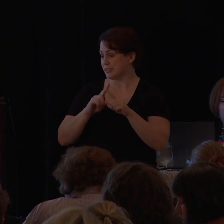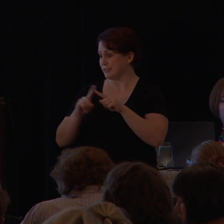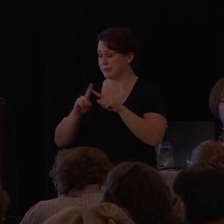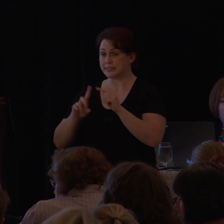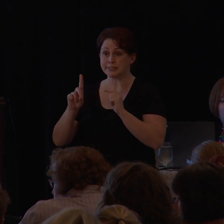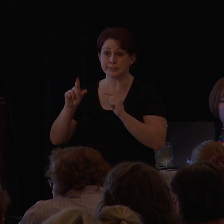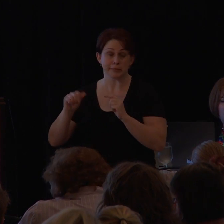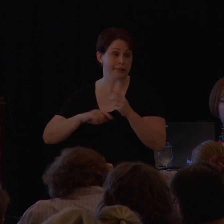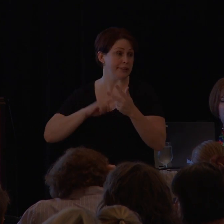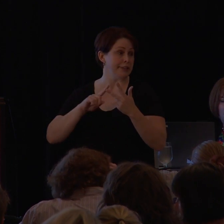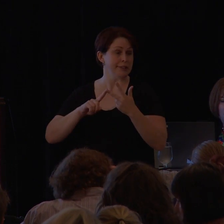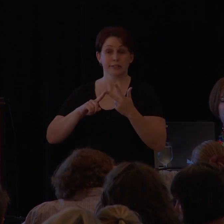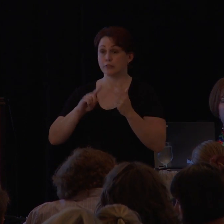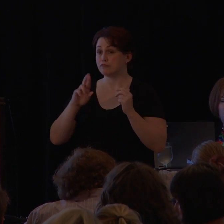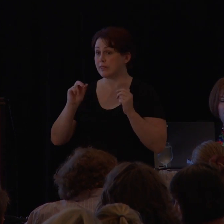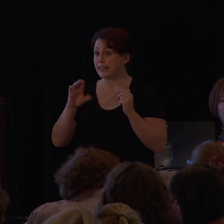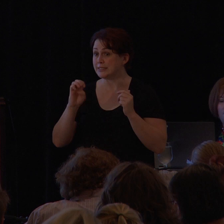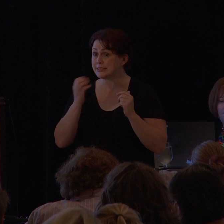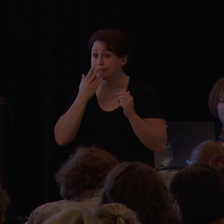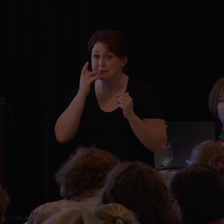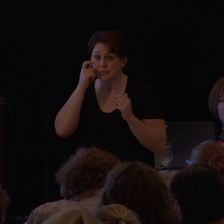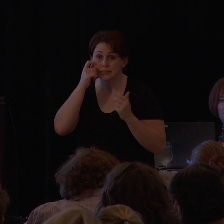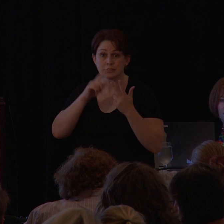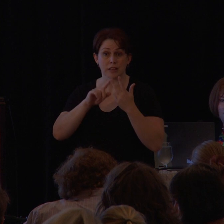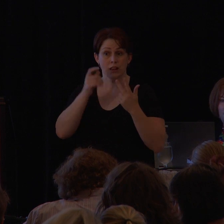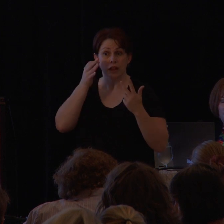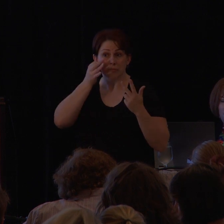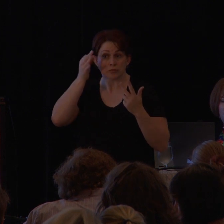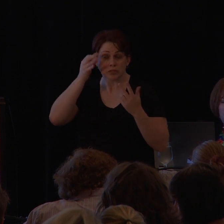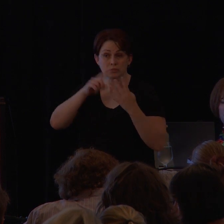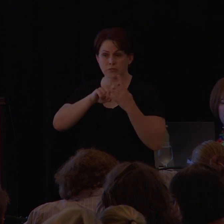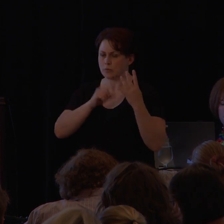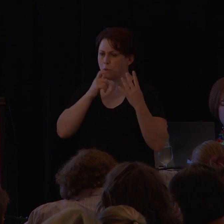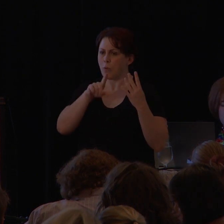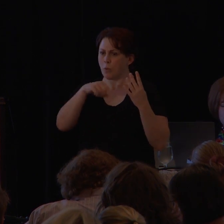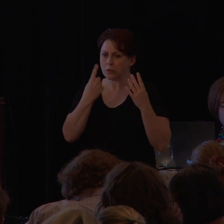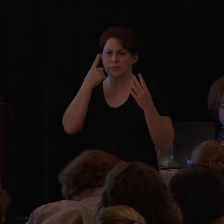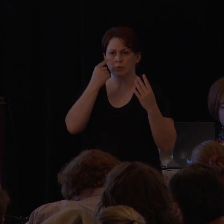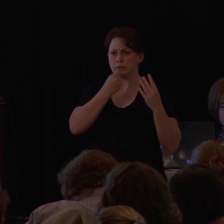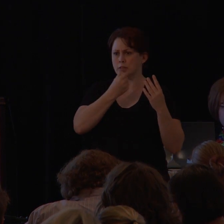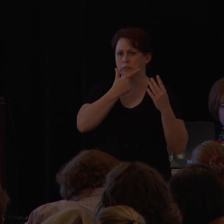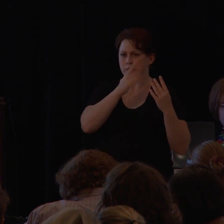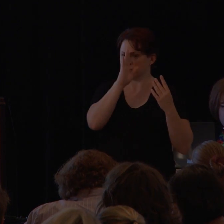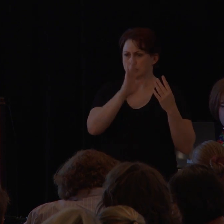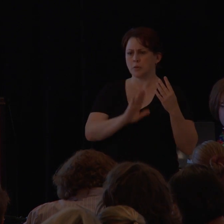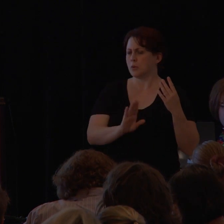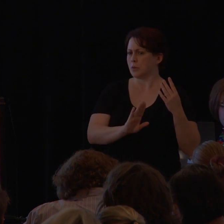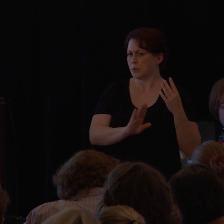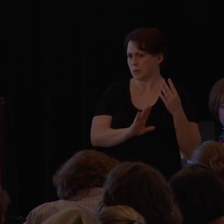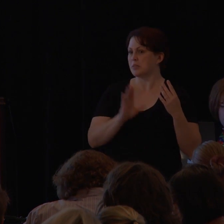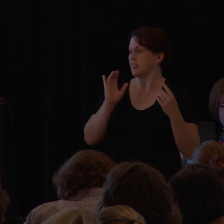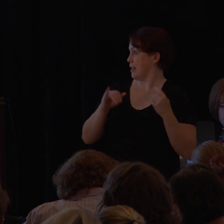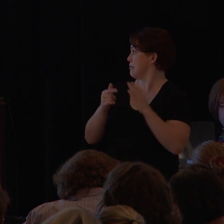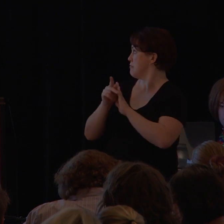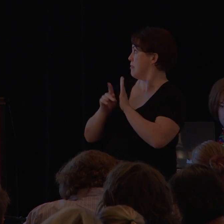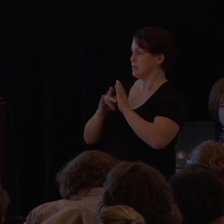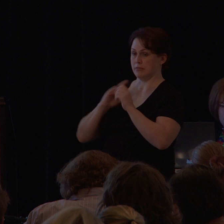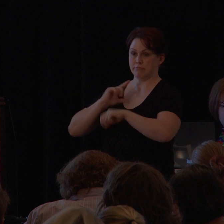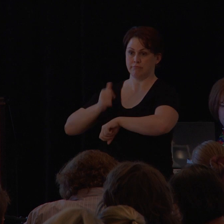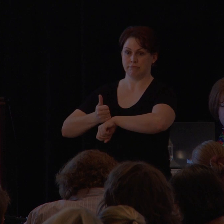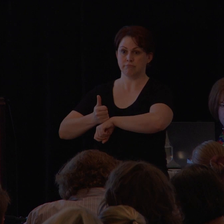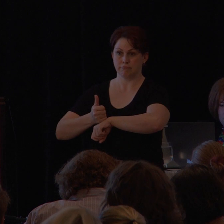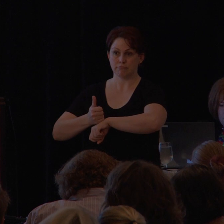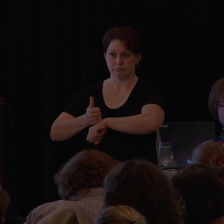a race group, whether it's an Aboriginal group, and this has been followed through. That policy has now gone out, and it's not